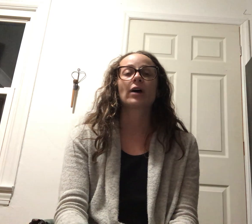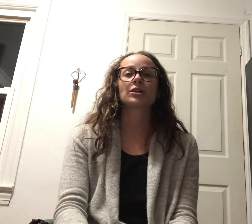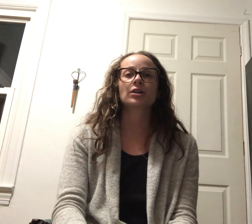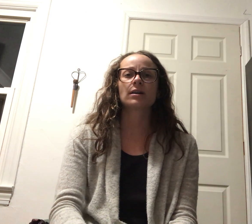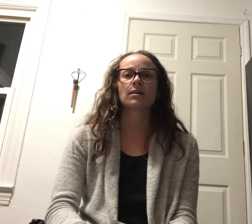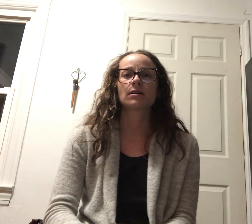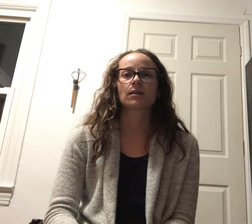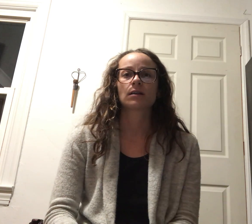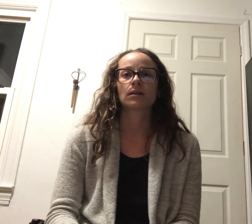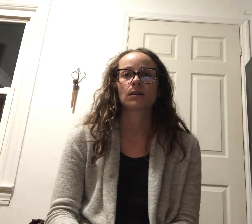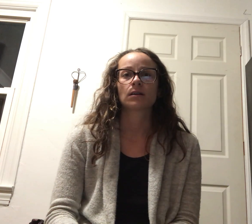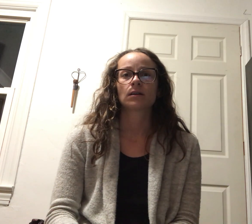Sriracha.